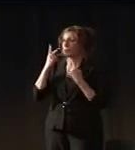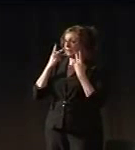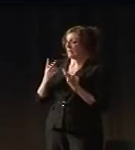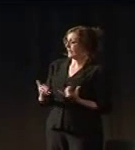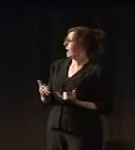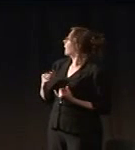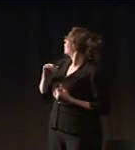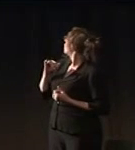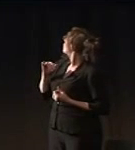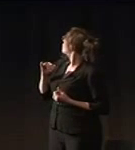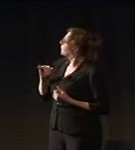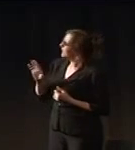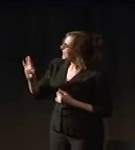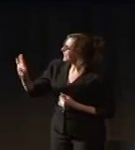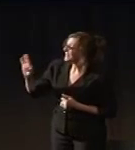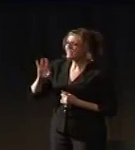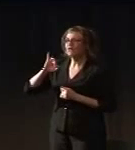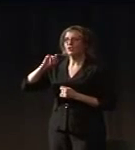of Professor Latour.